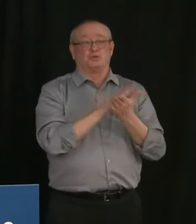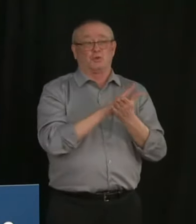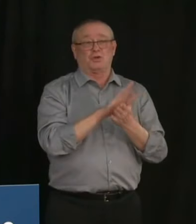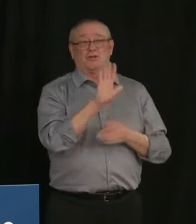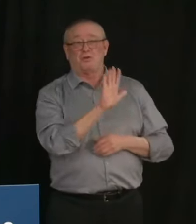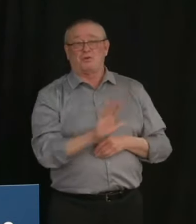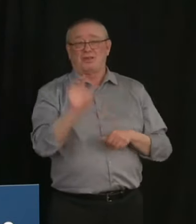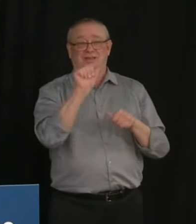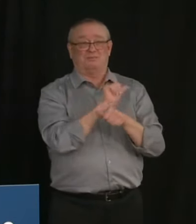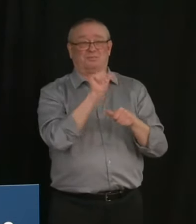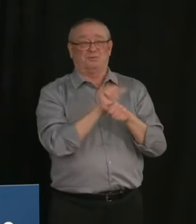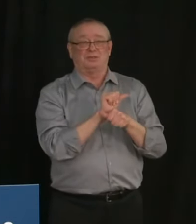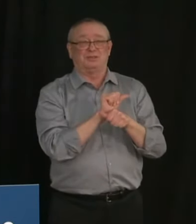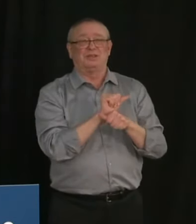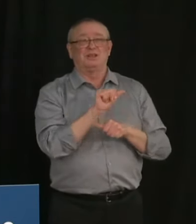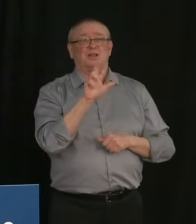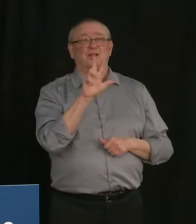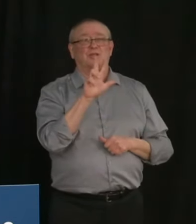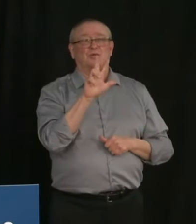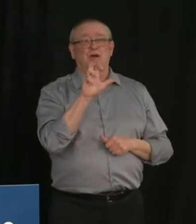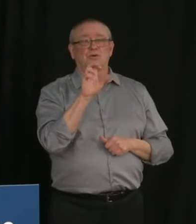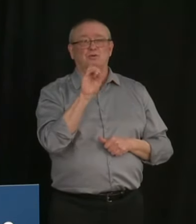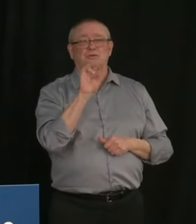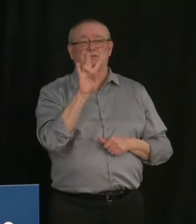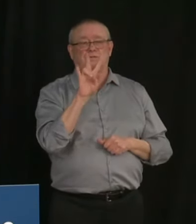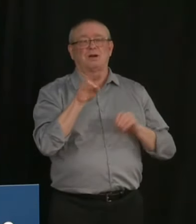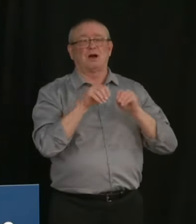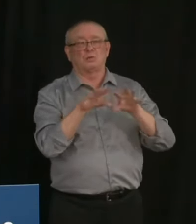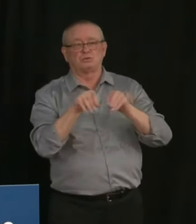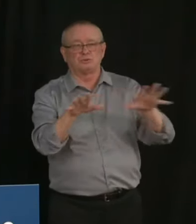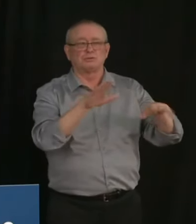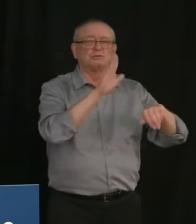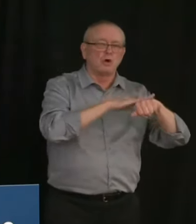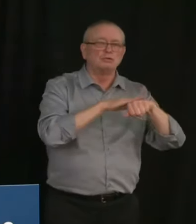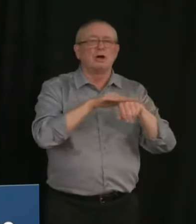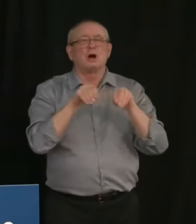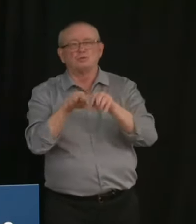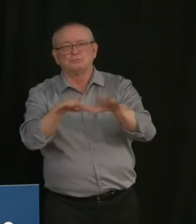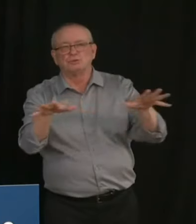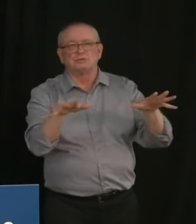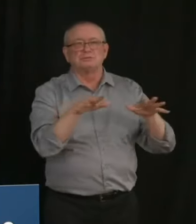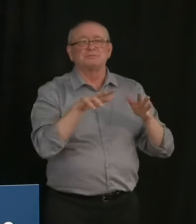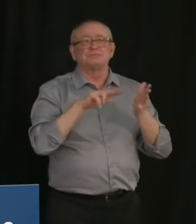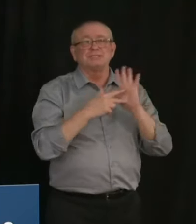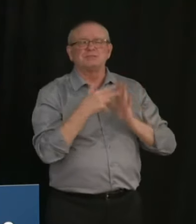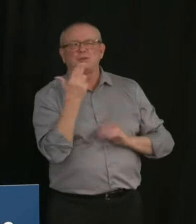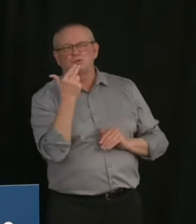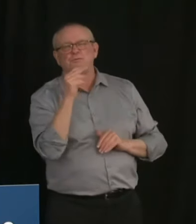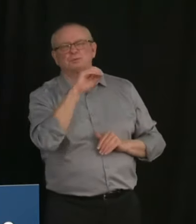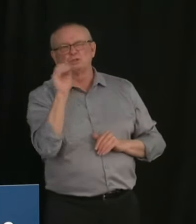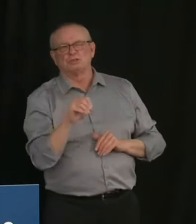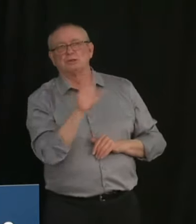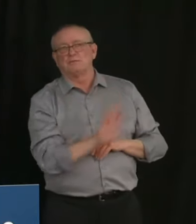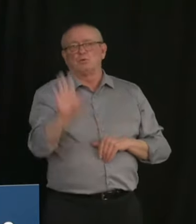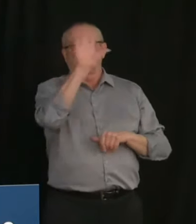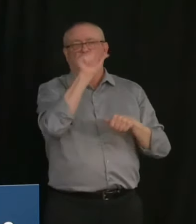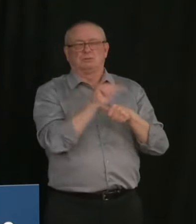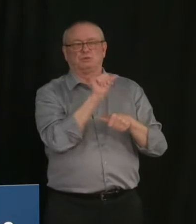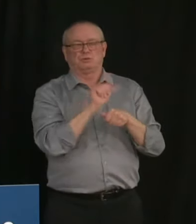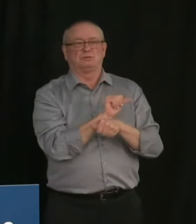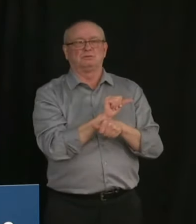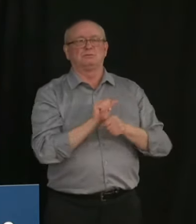in 307 schools, or about 13% of schools in the province. Currently, these schools have a